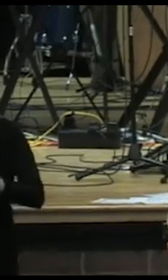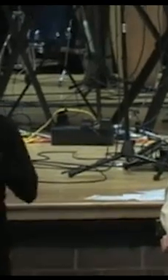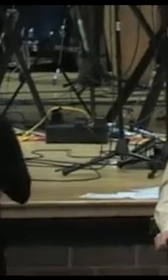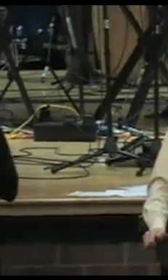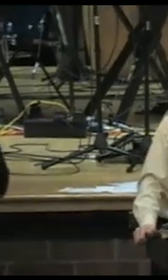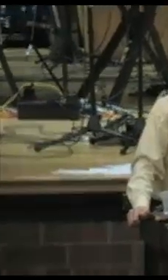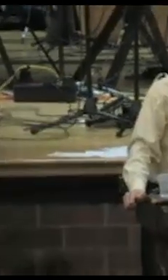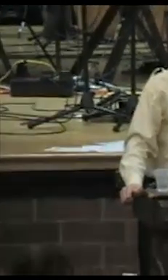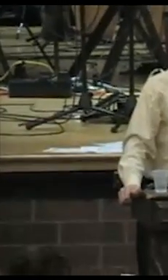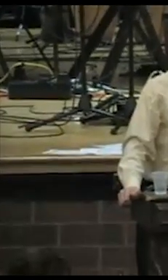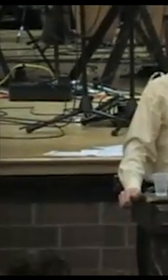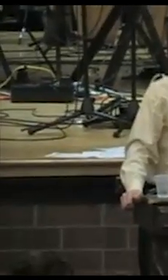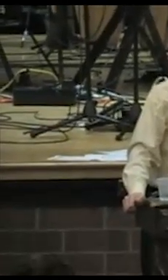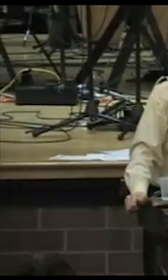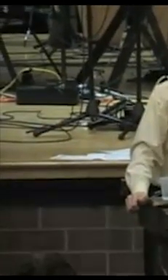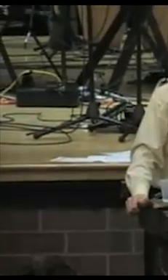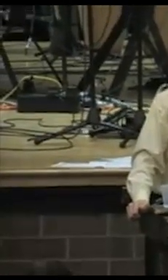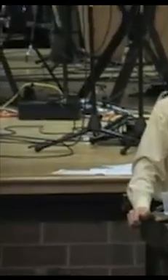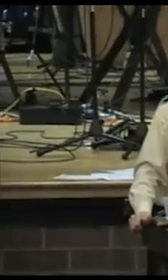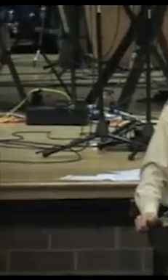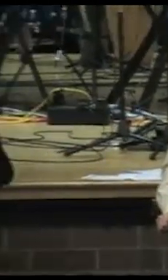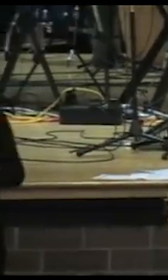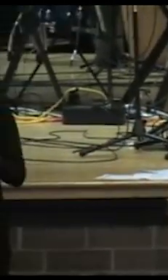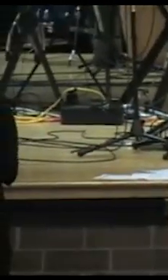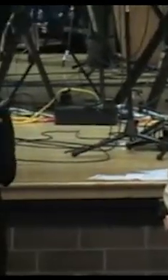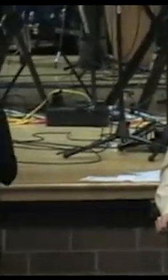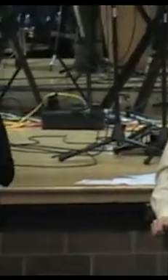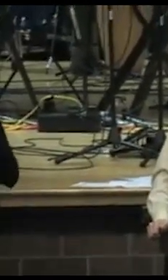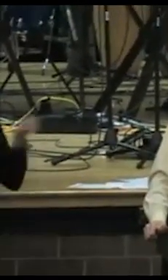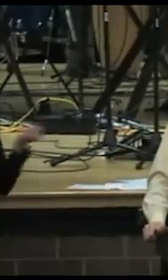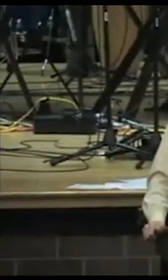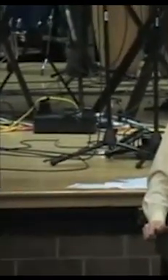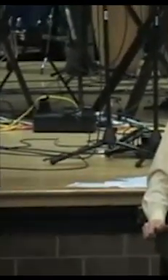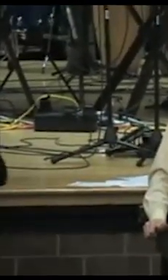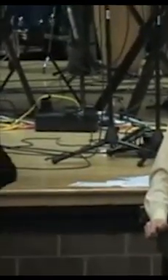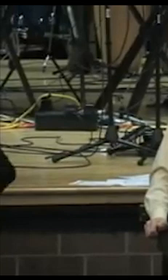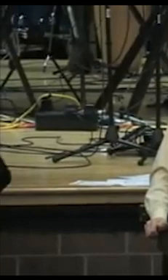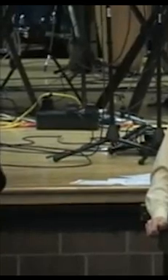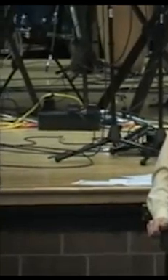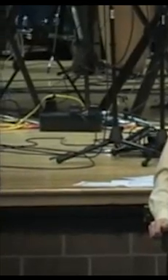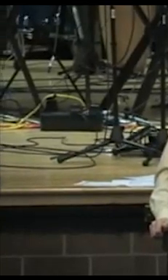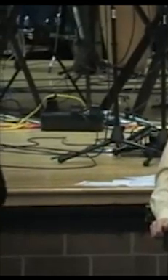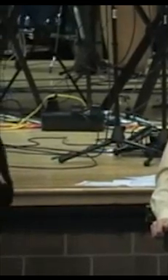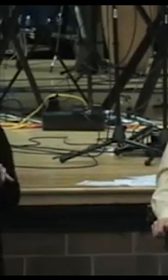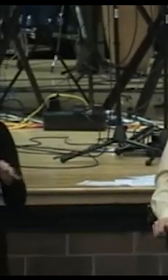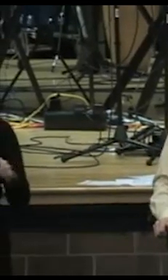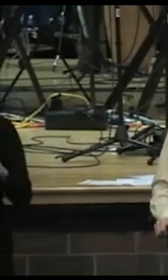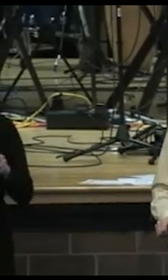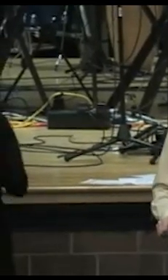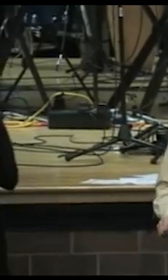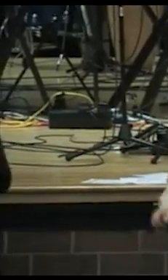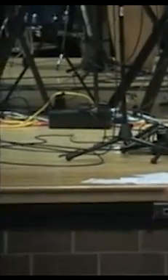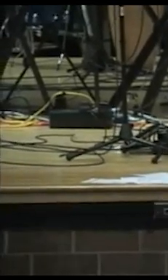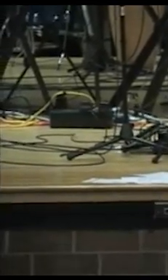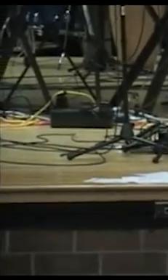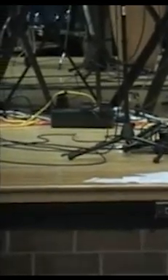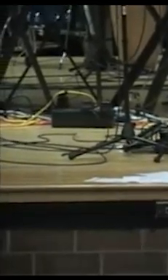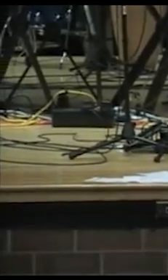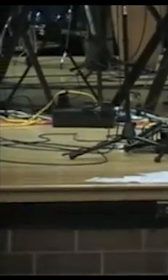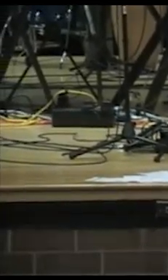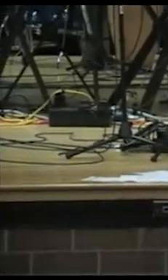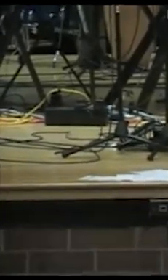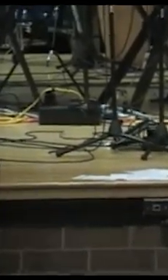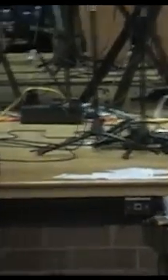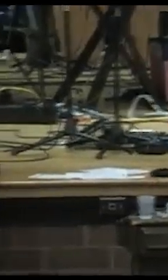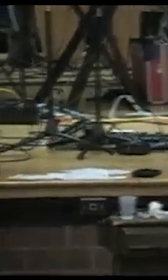unstoppable. We're a holy terror to the enemy of God. Hallelujah. Hallelujah. But you get a church where everybody